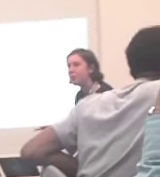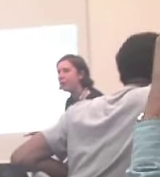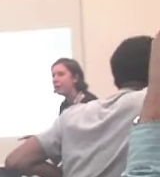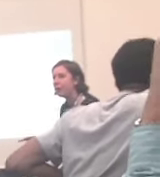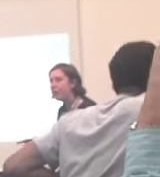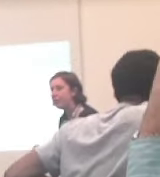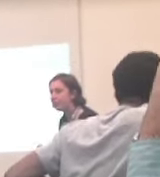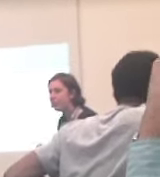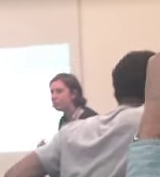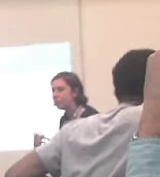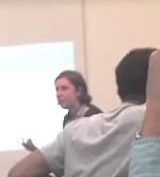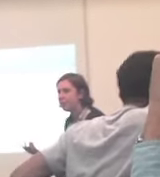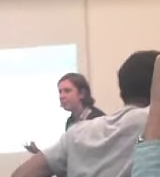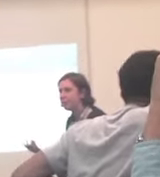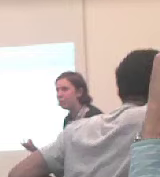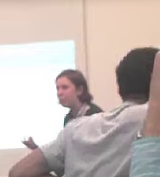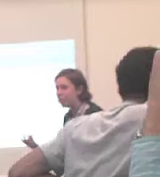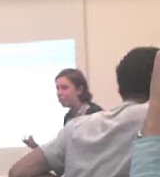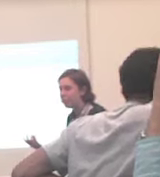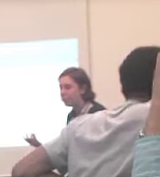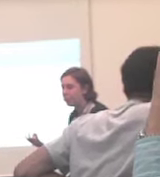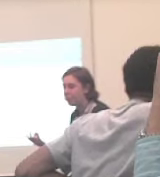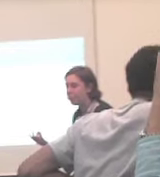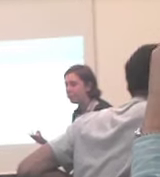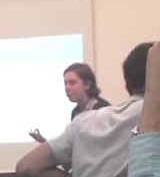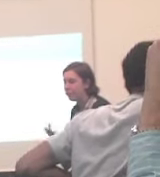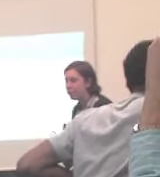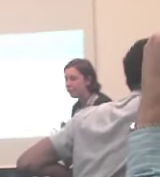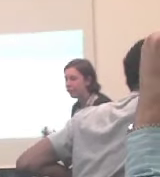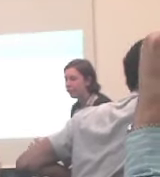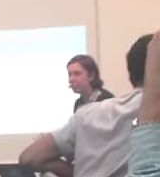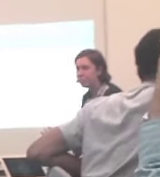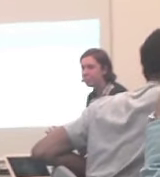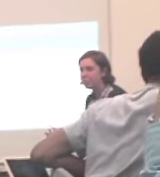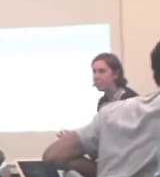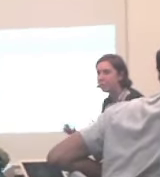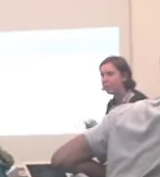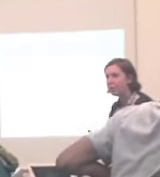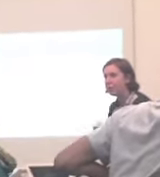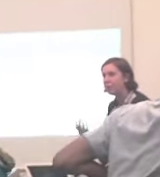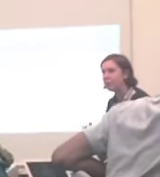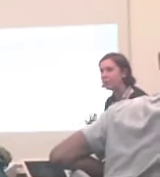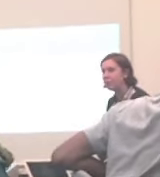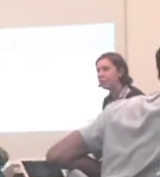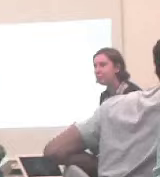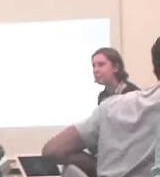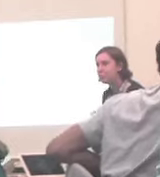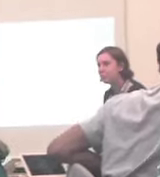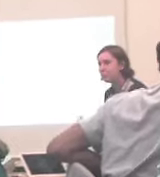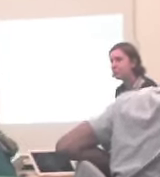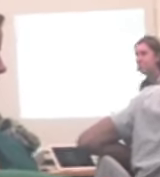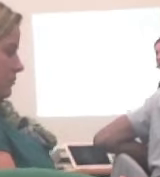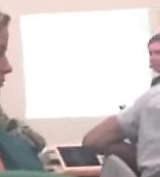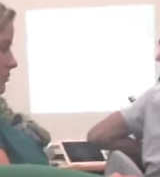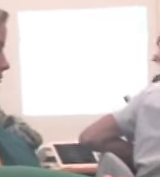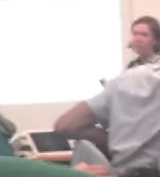worker as well. And he's kind of translated that role to kind of managing that online community, where they're all going into this online community and